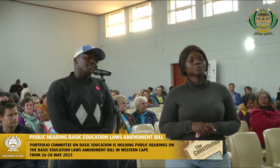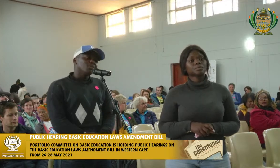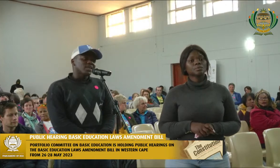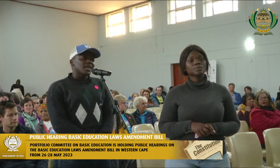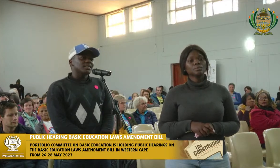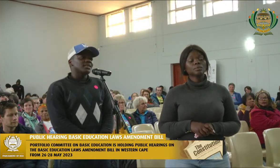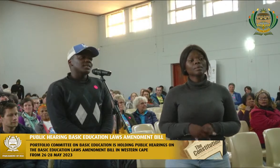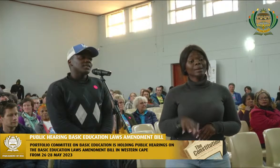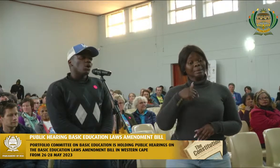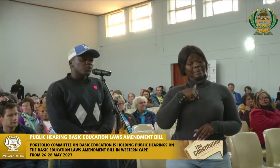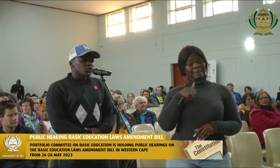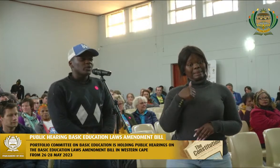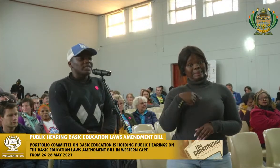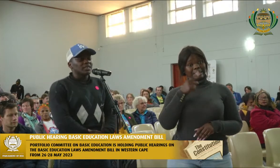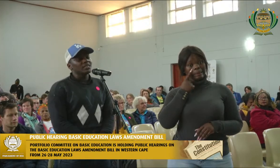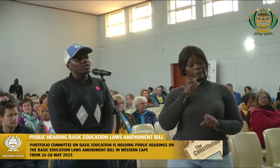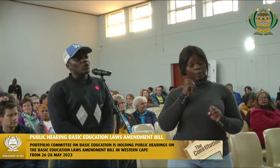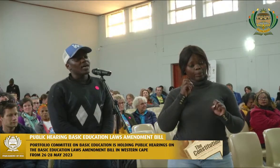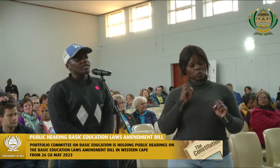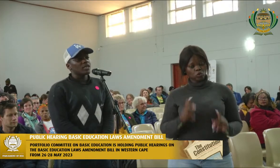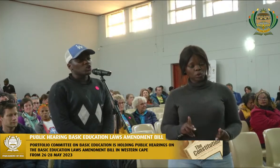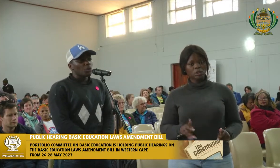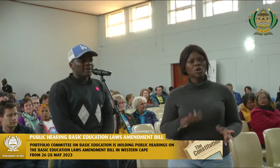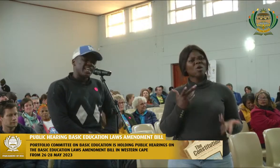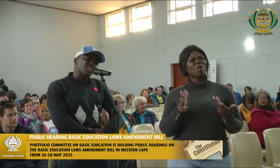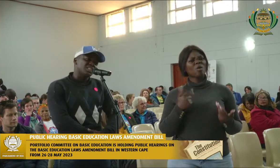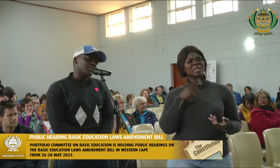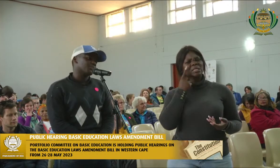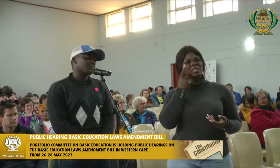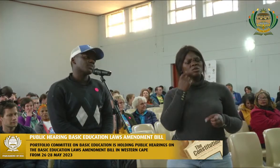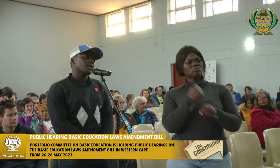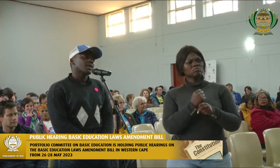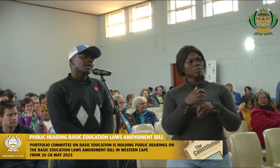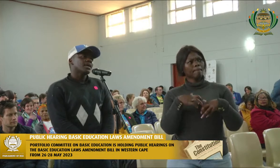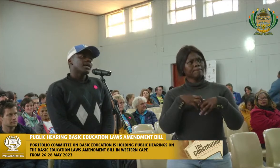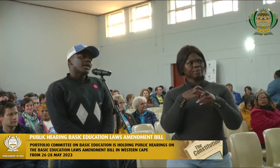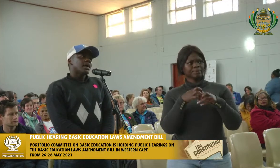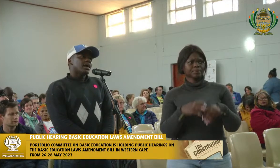Apa mna ndibona I opportunity okanye I job creation.